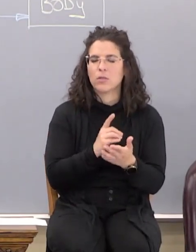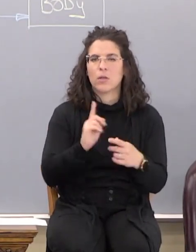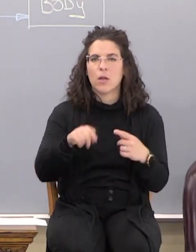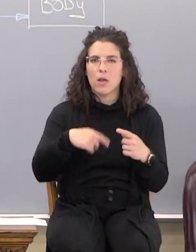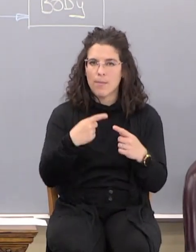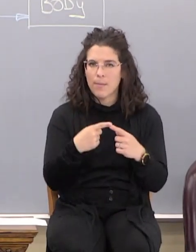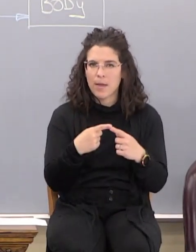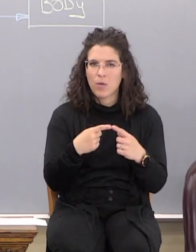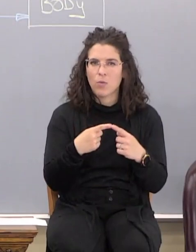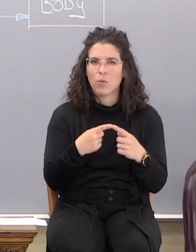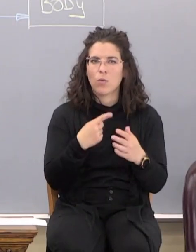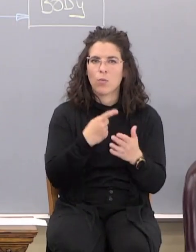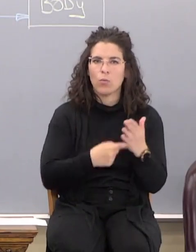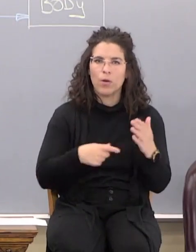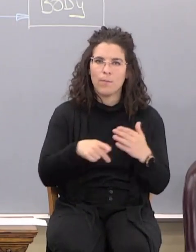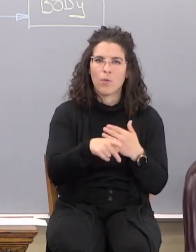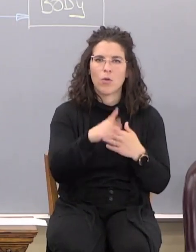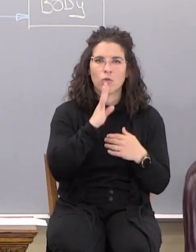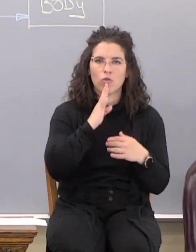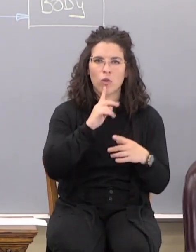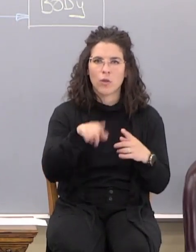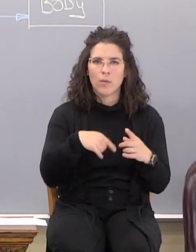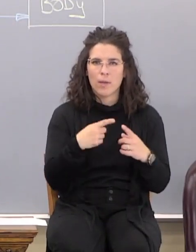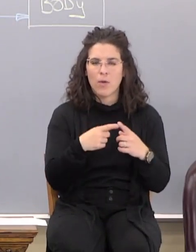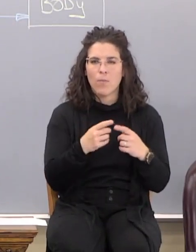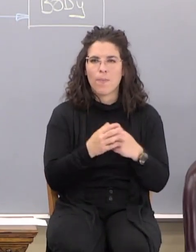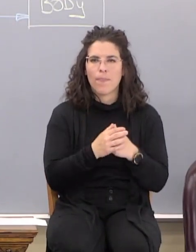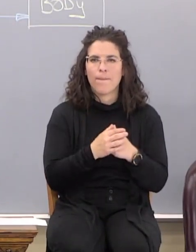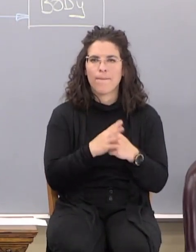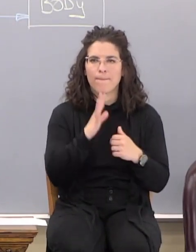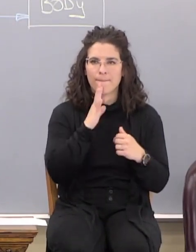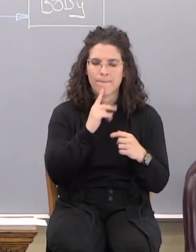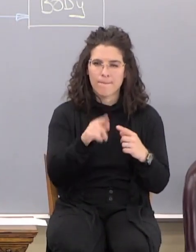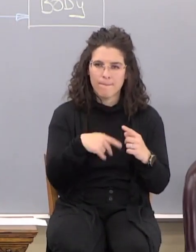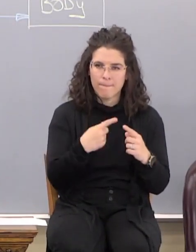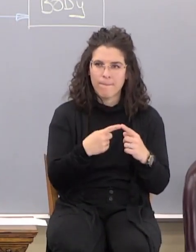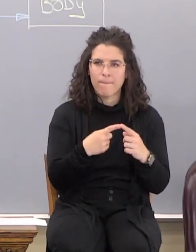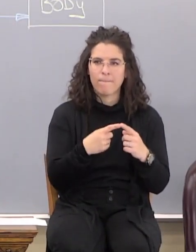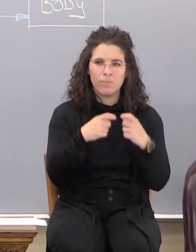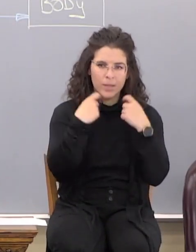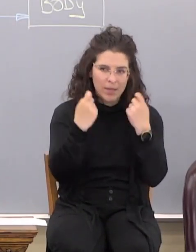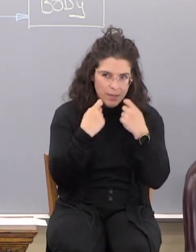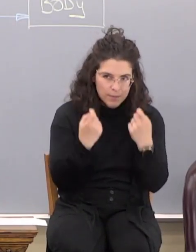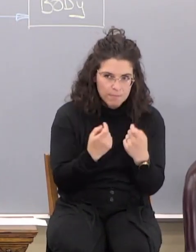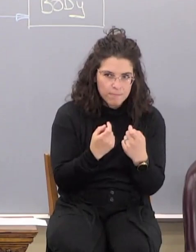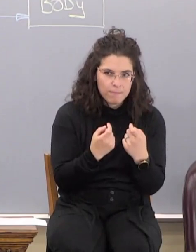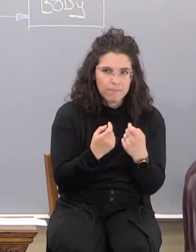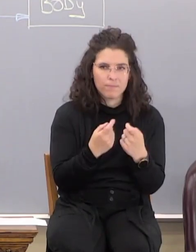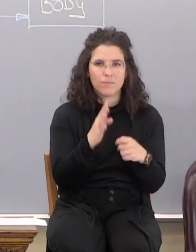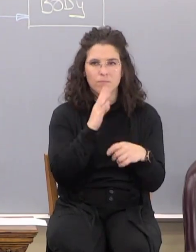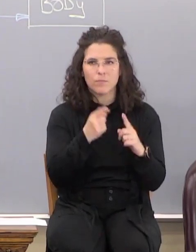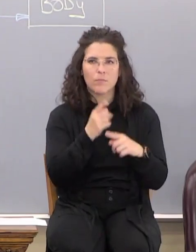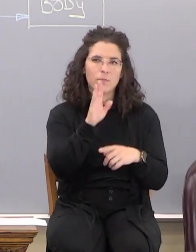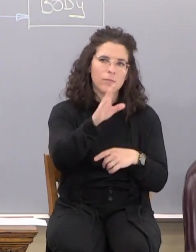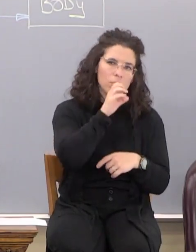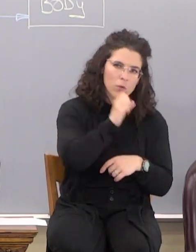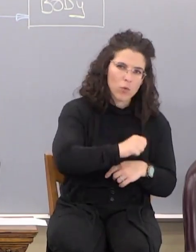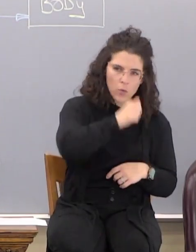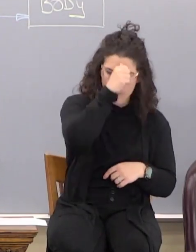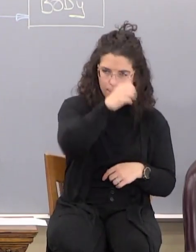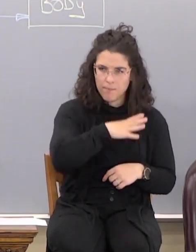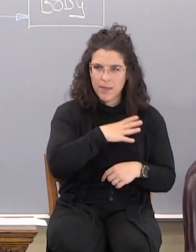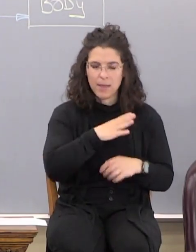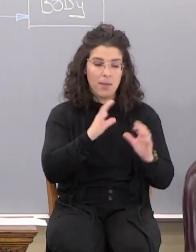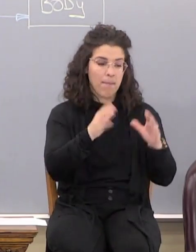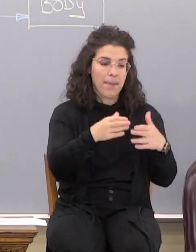about what Paul's talking about. When he talks about sin, talking about your old man, talking about the body